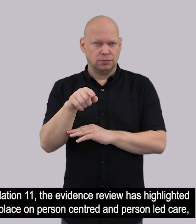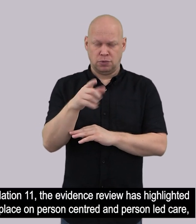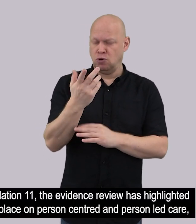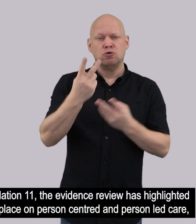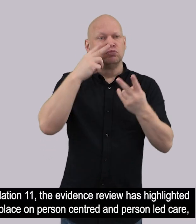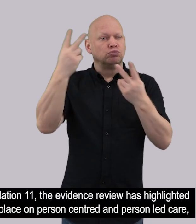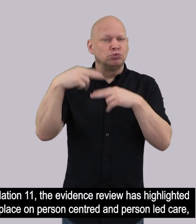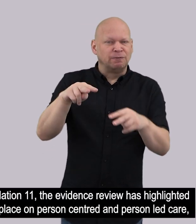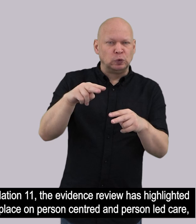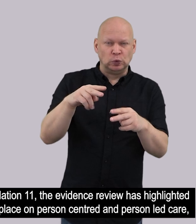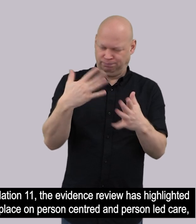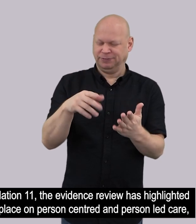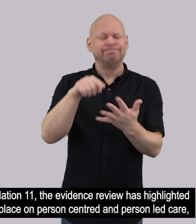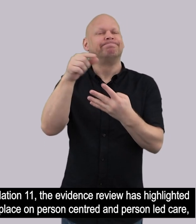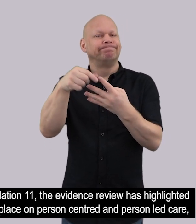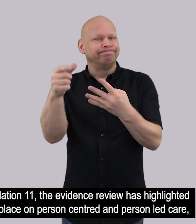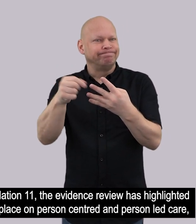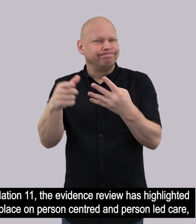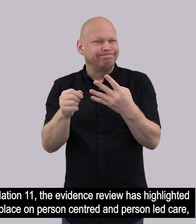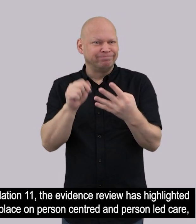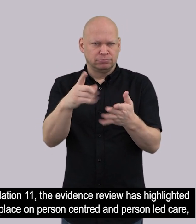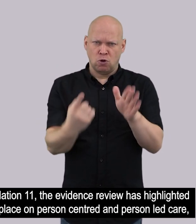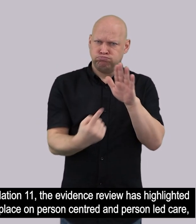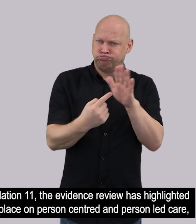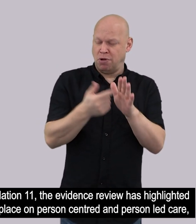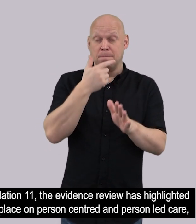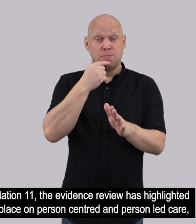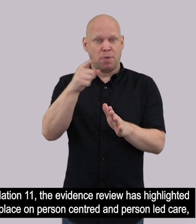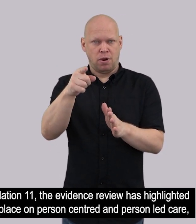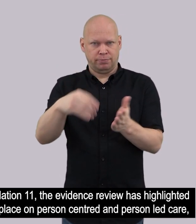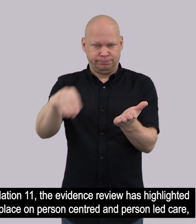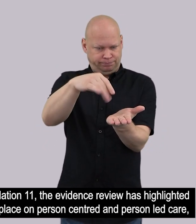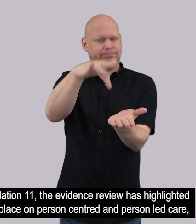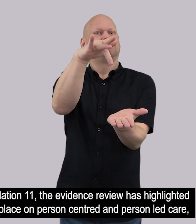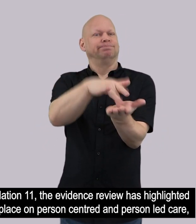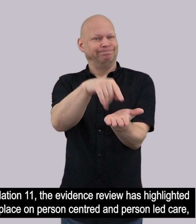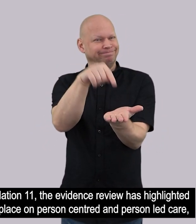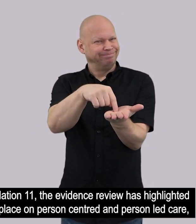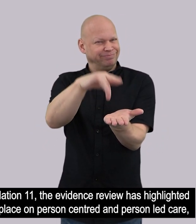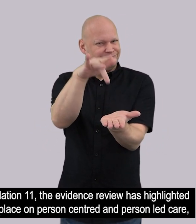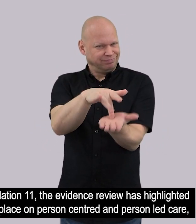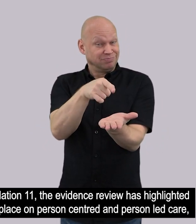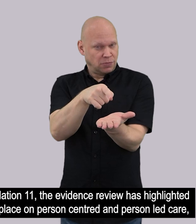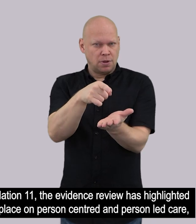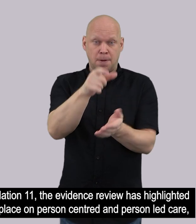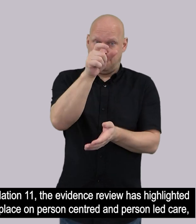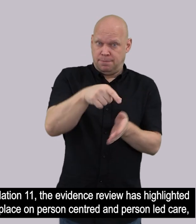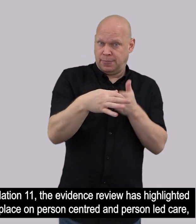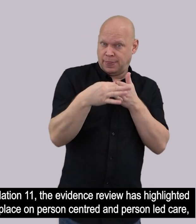Related to Recommendation 11, the evidence review has highlighted the importance people place on person-centred and person-led care,